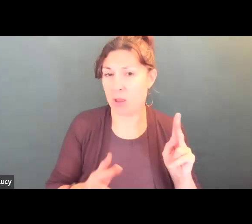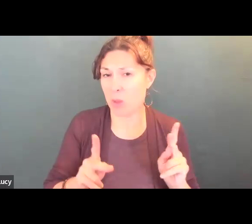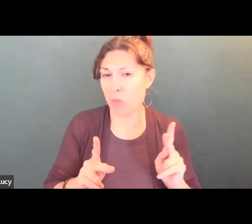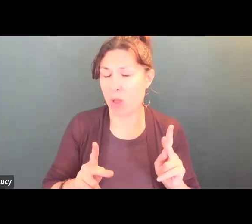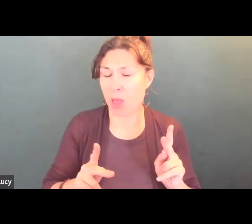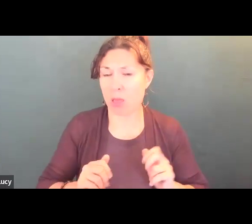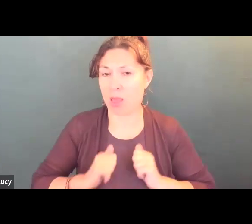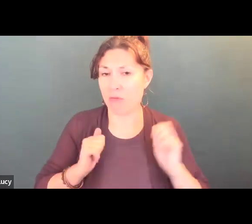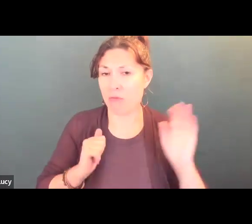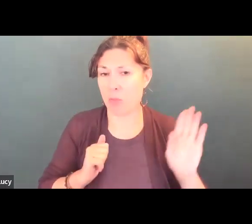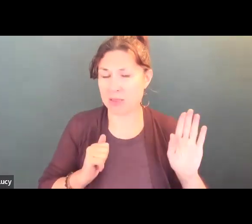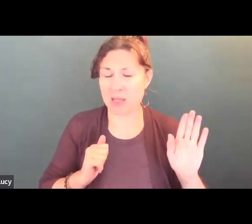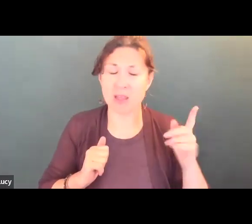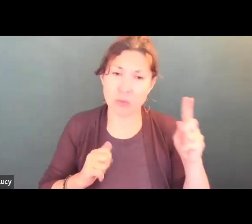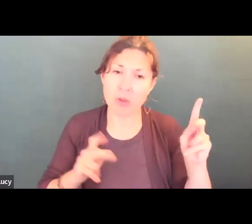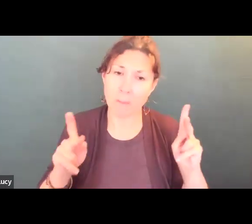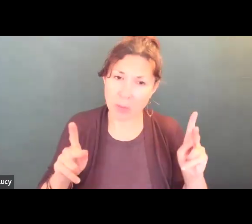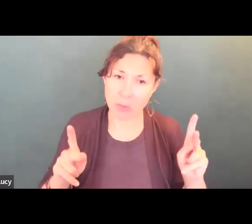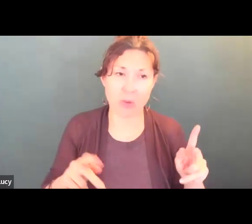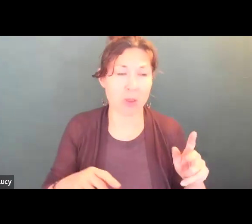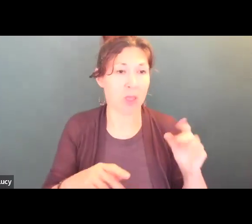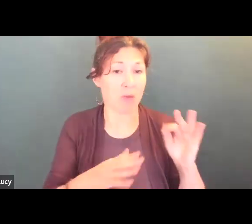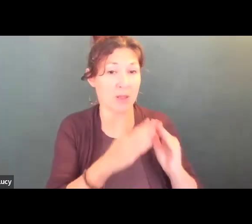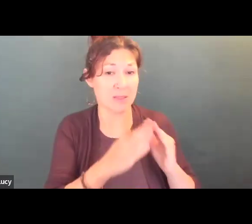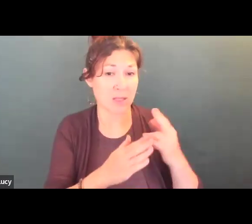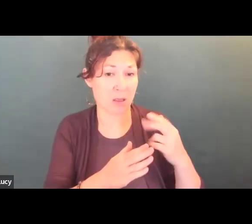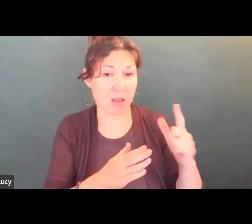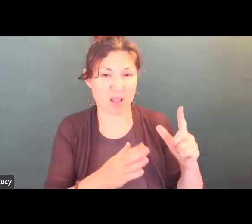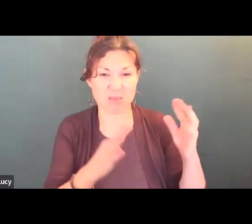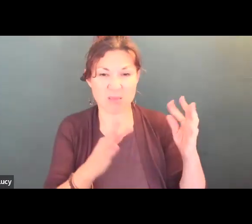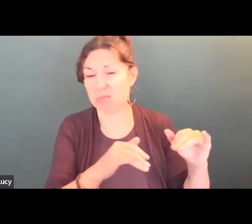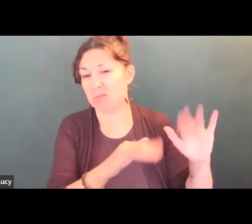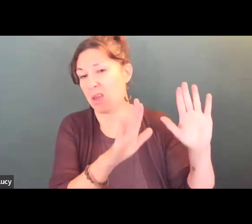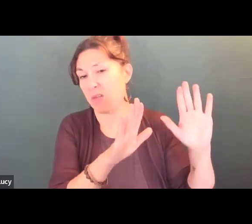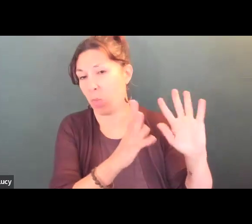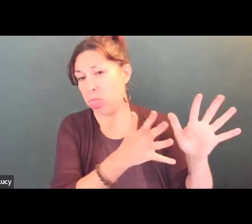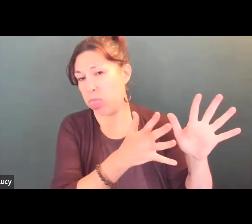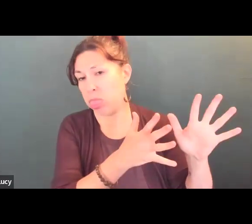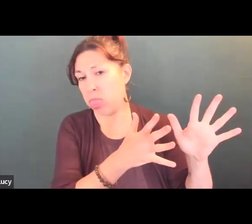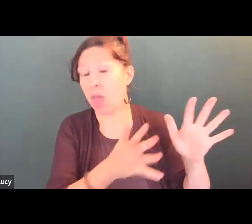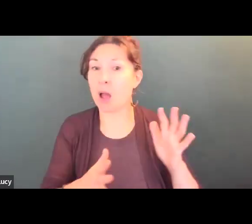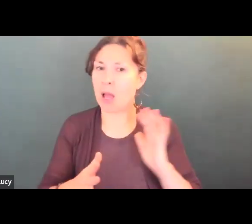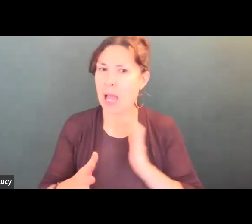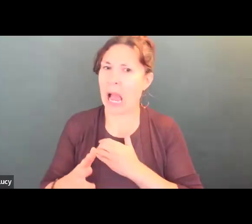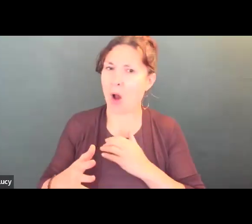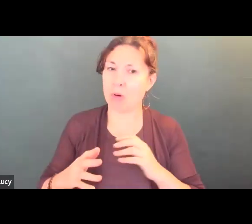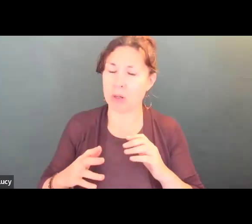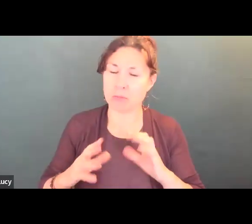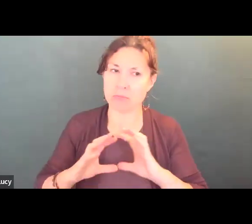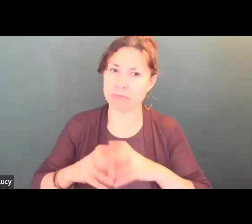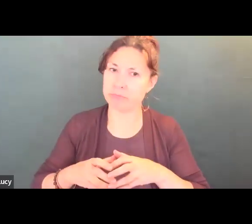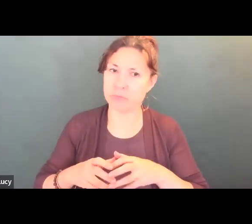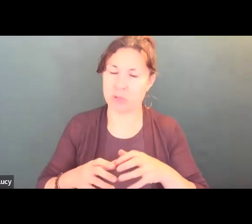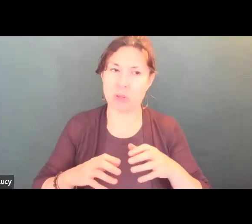It is the people's park. When City Hall gave up on Franklin Park, we spent years cleaning it up. But now that there's money to be